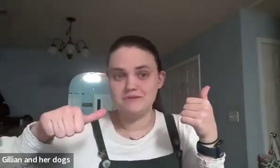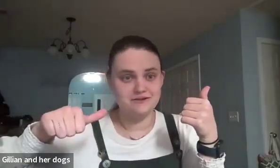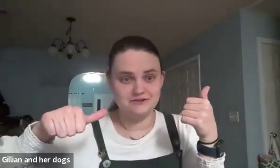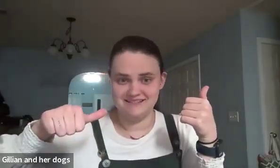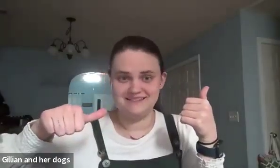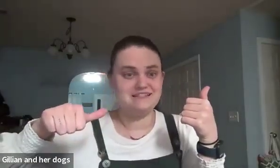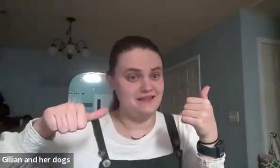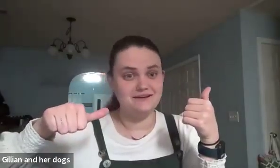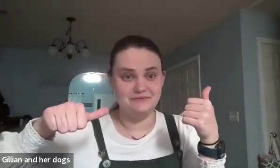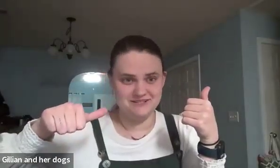my goodness, that's a lot of numbers.